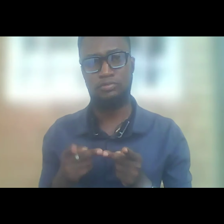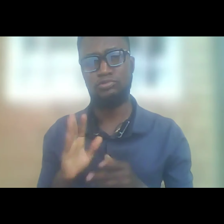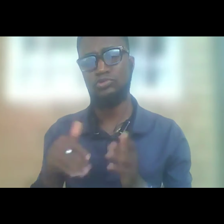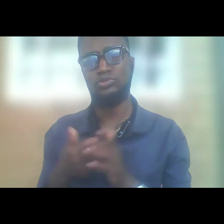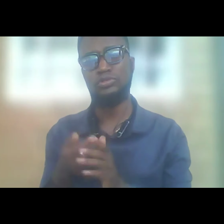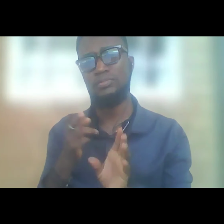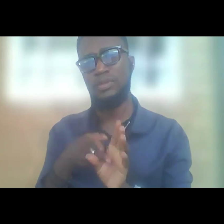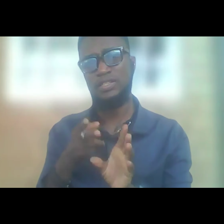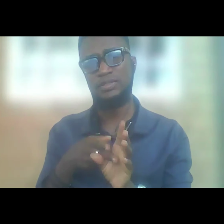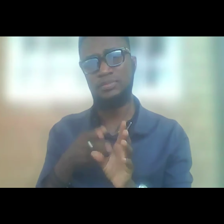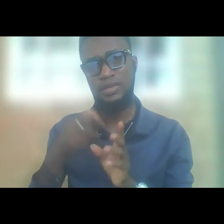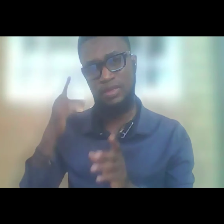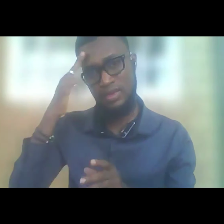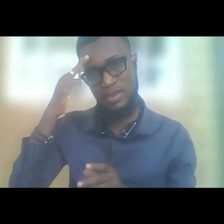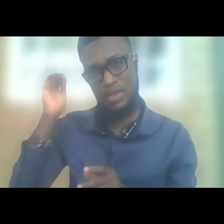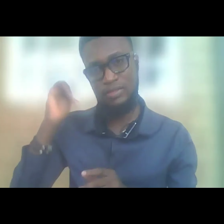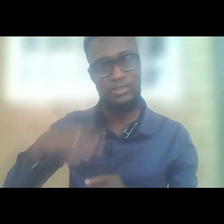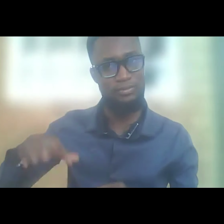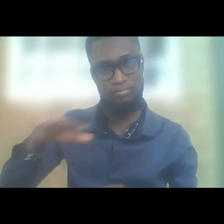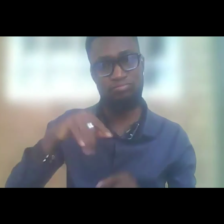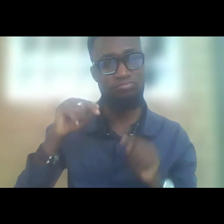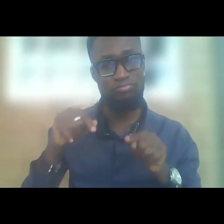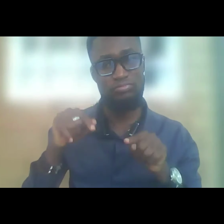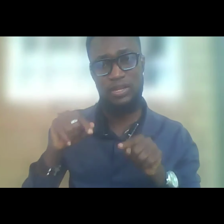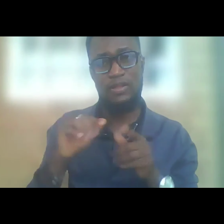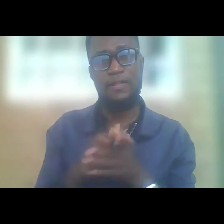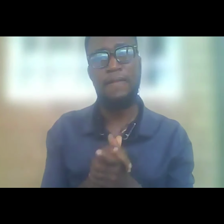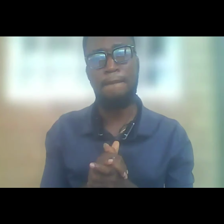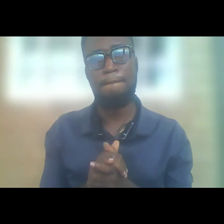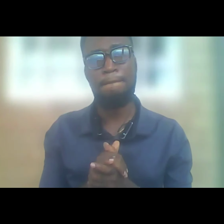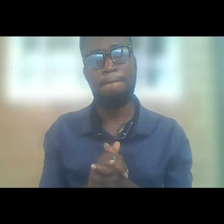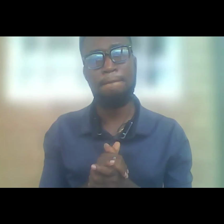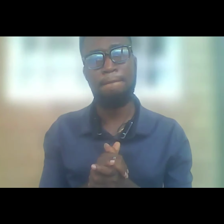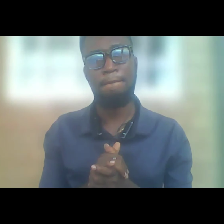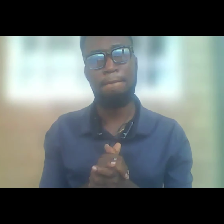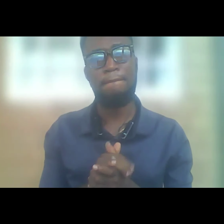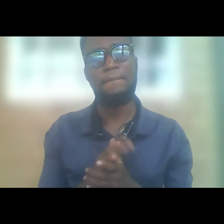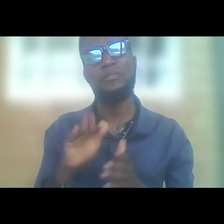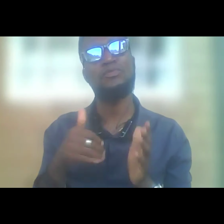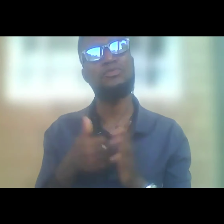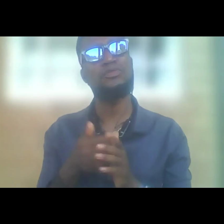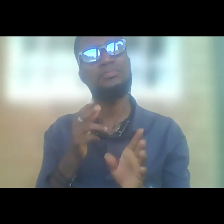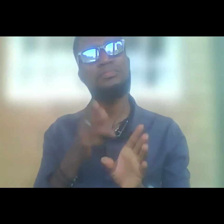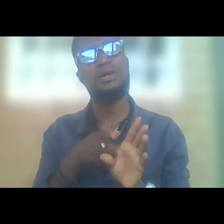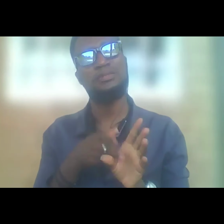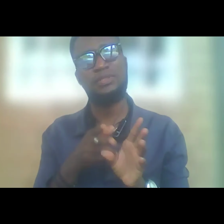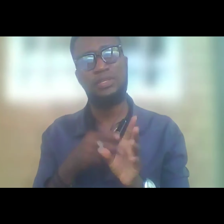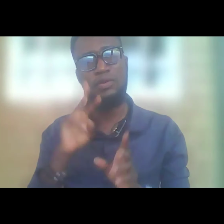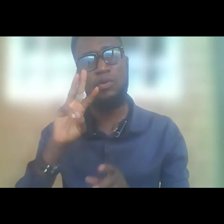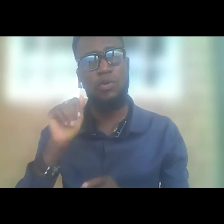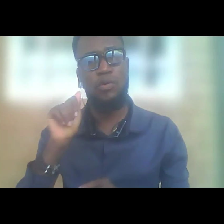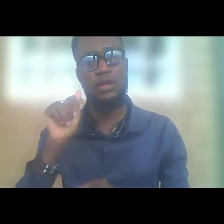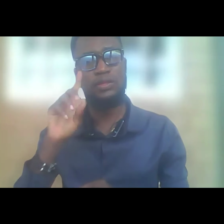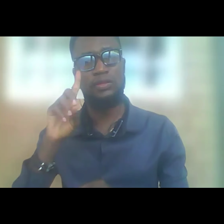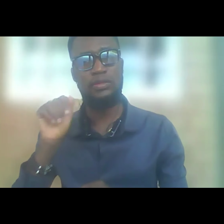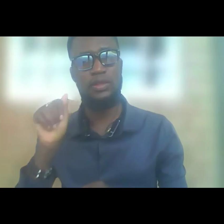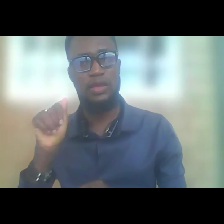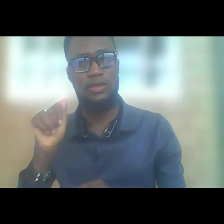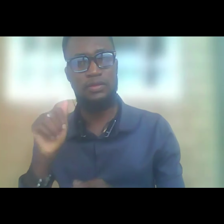Hello, everyone. I'm Peter Ogik from Source of the Nile Union of Persons with